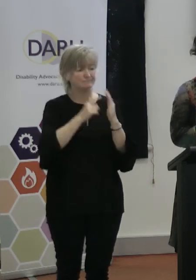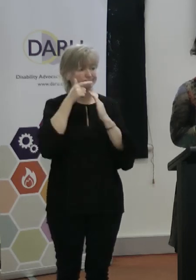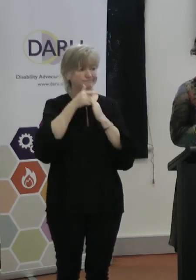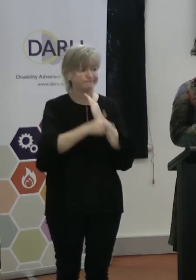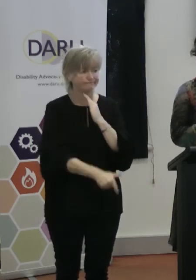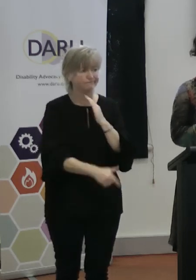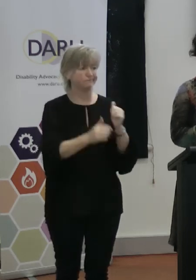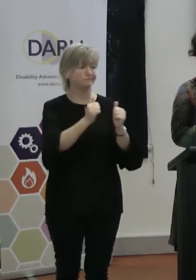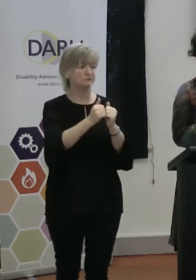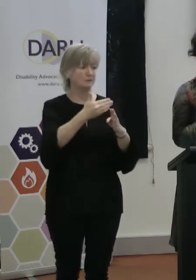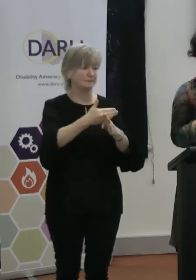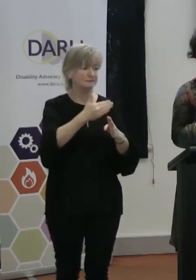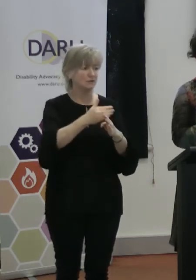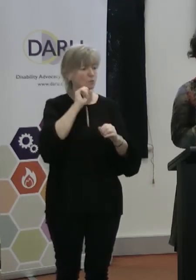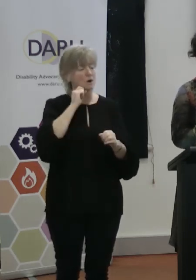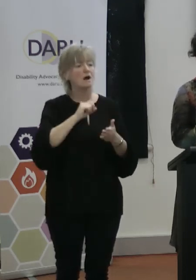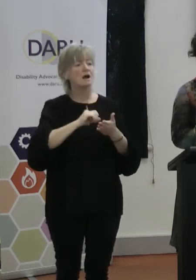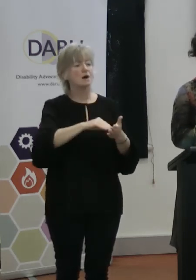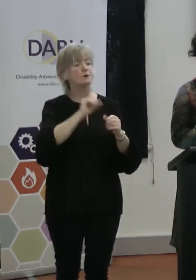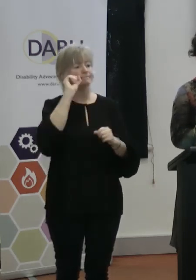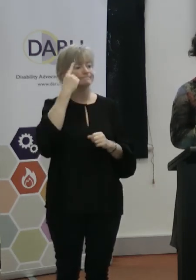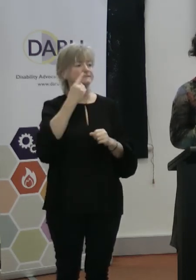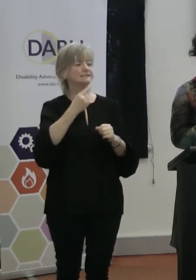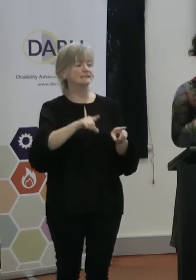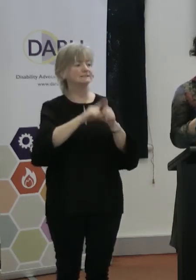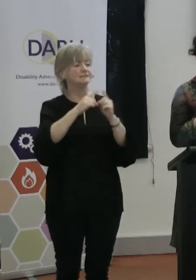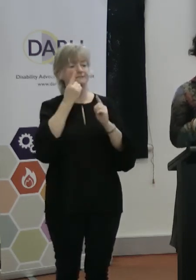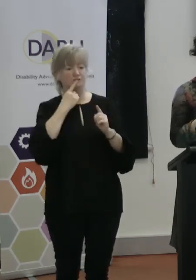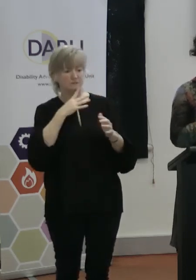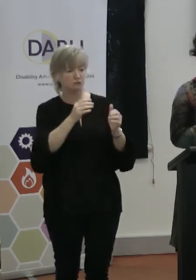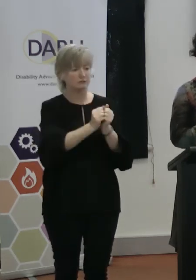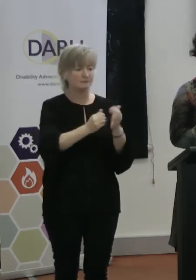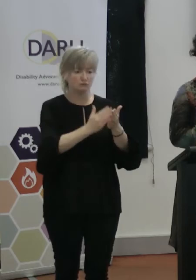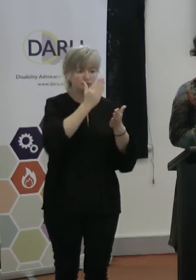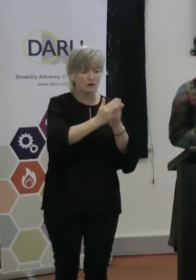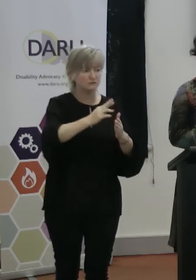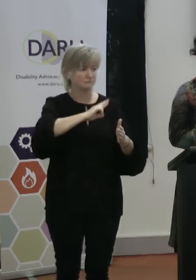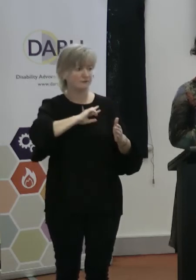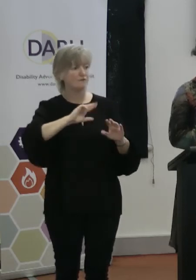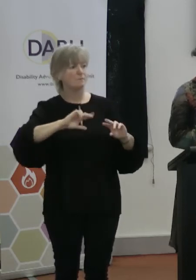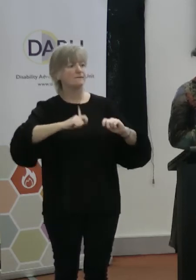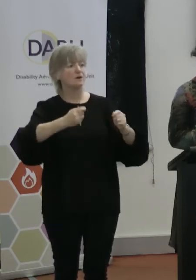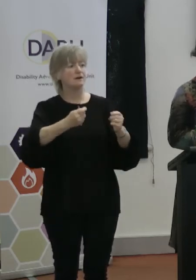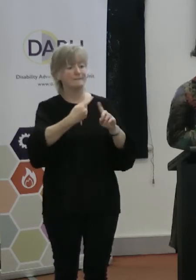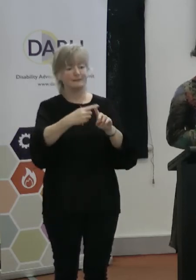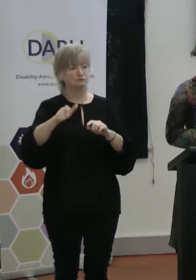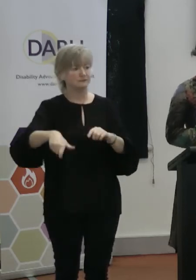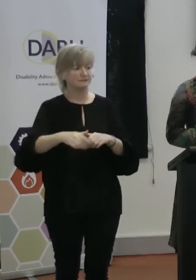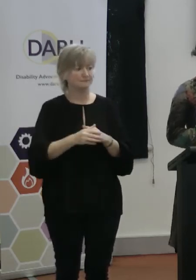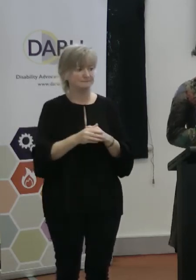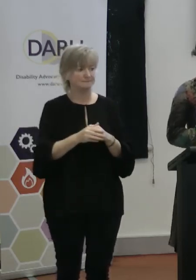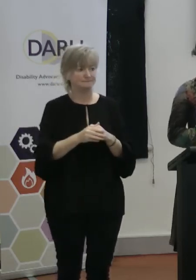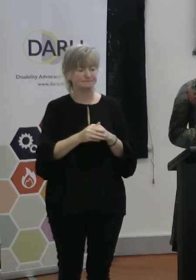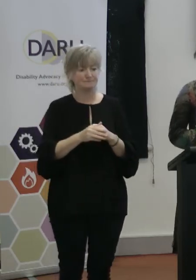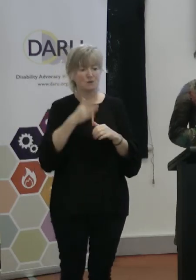comprehensive document, which will help you understand the different types of agreements and the rights and responsibilities for providers and residents.